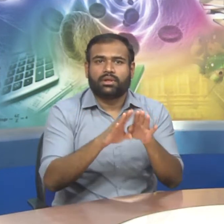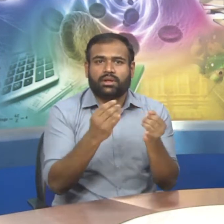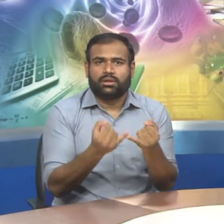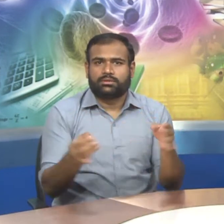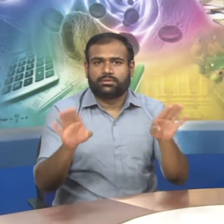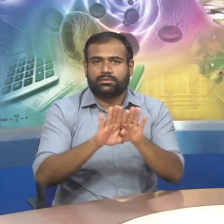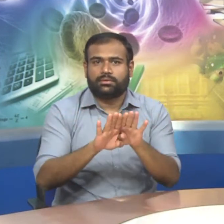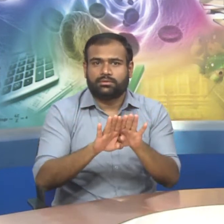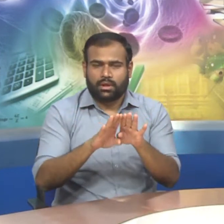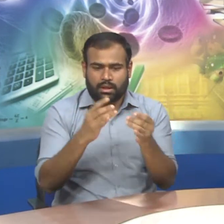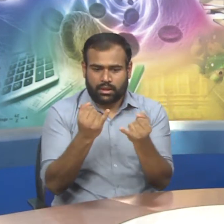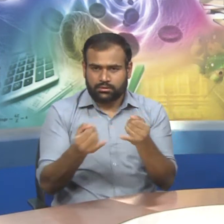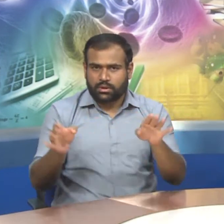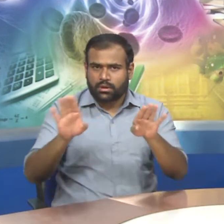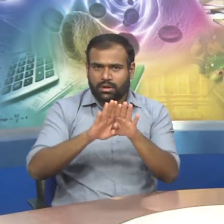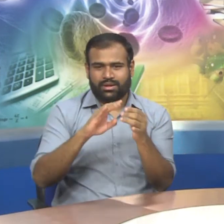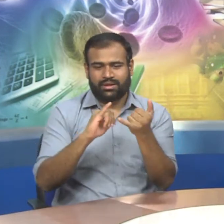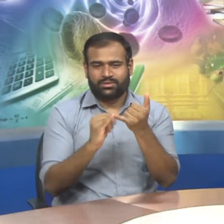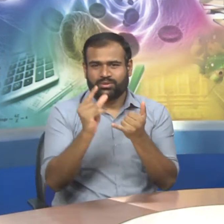Sunday, S and then closed.